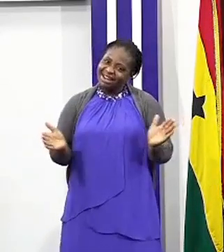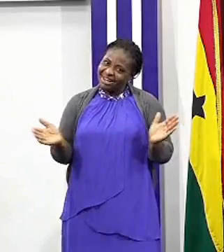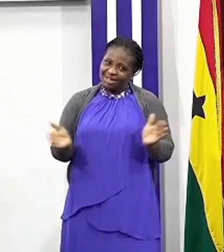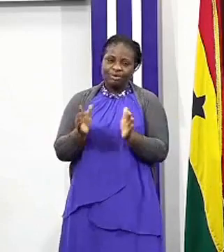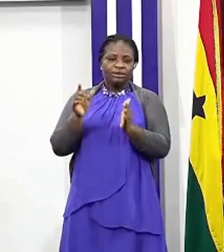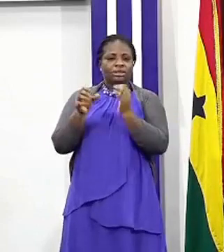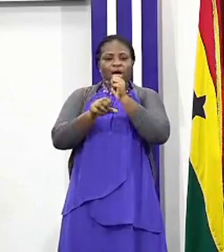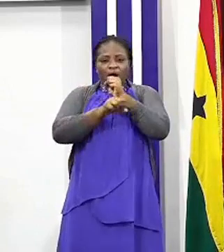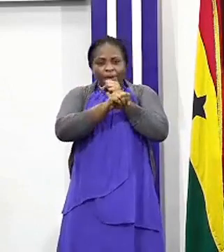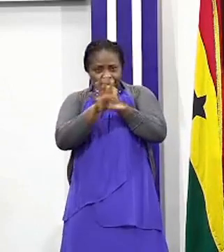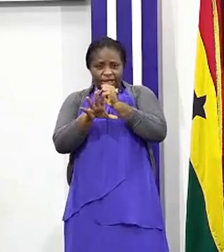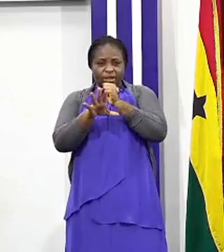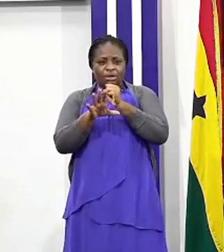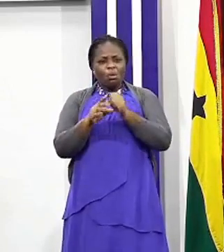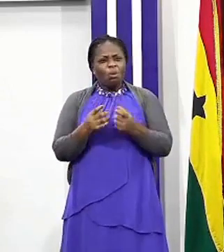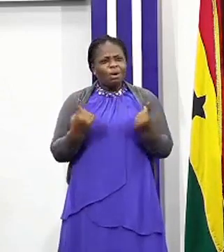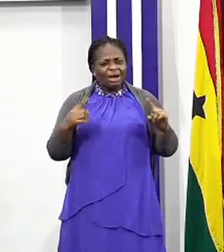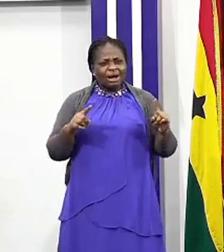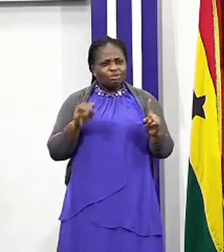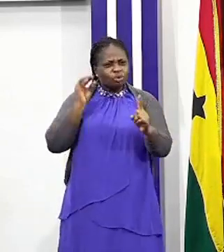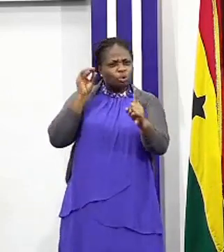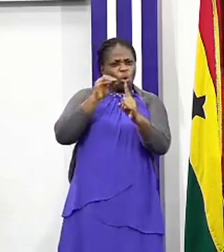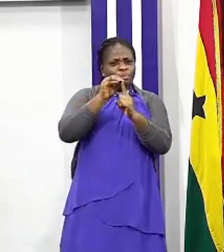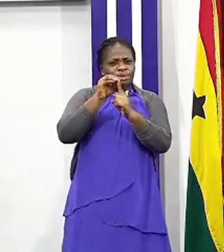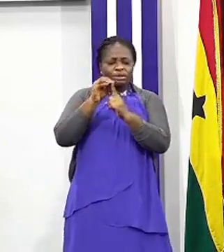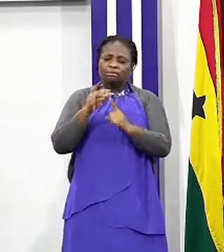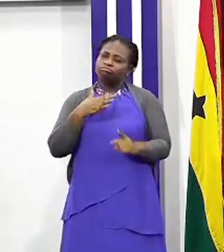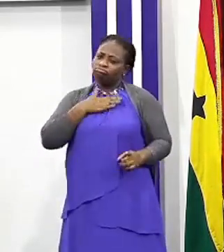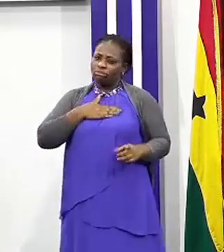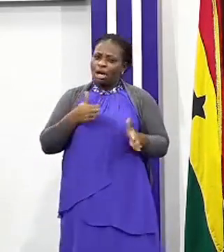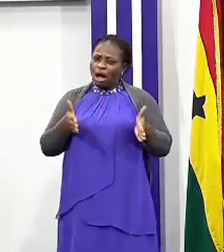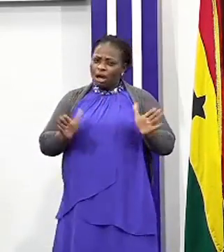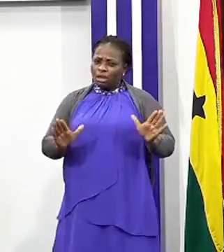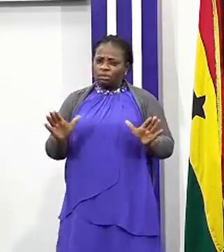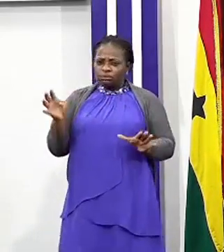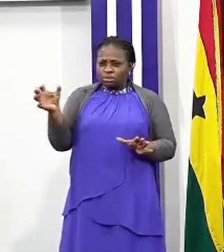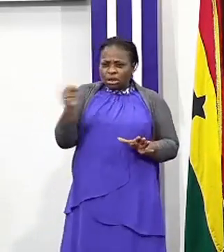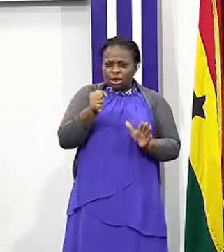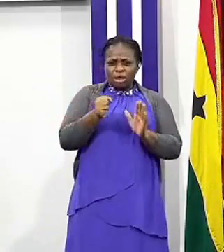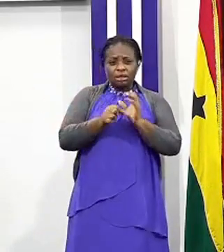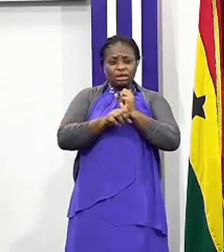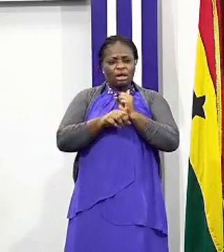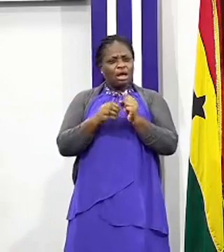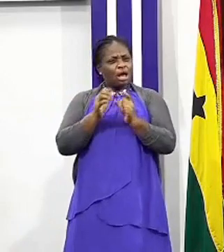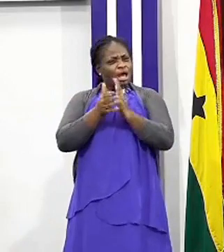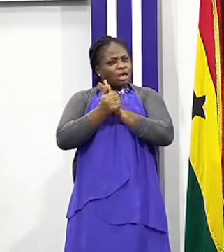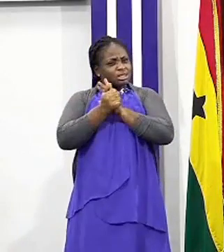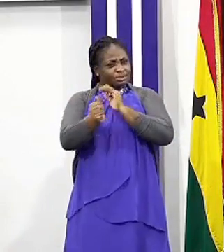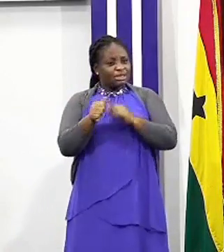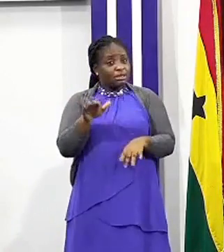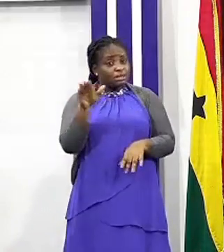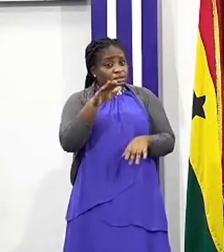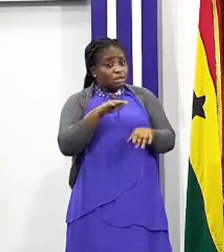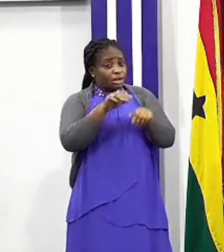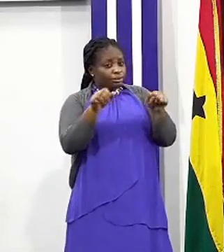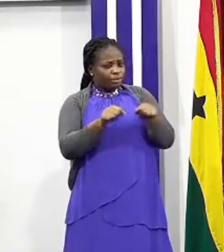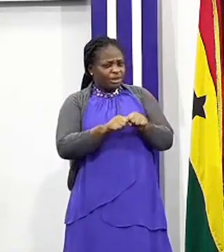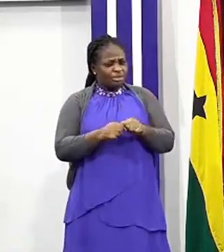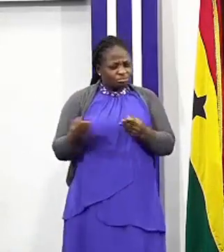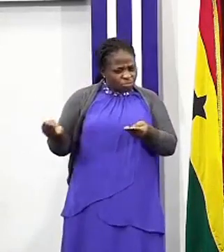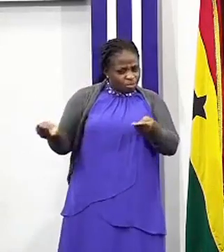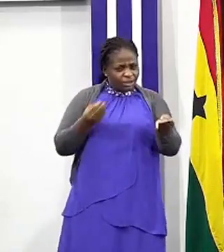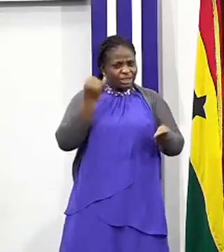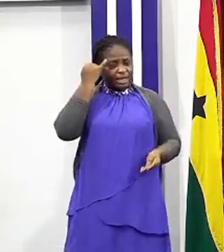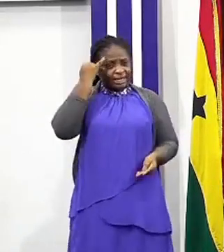when it comes to opinions, let's get the experts in these areas to give opinions.